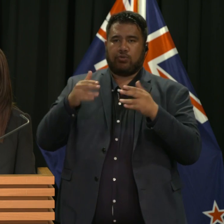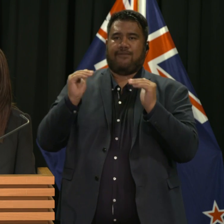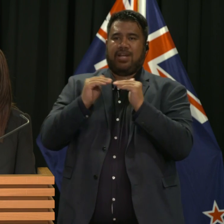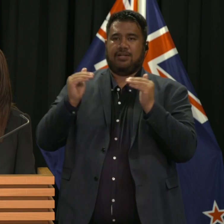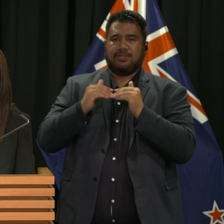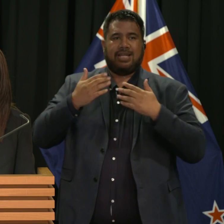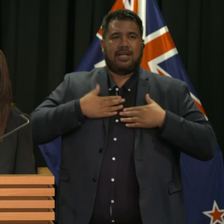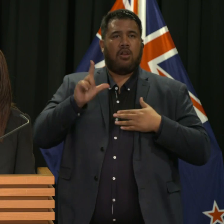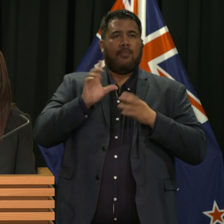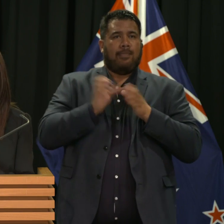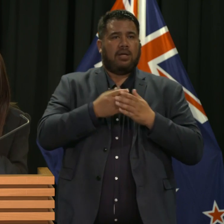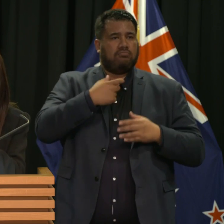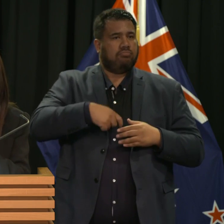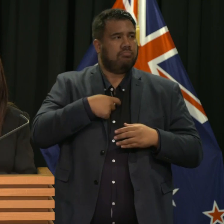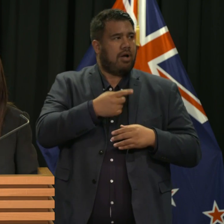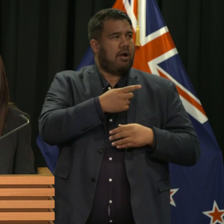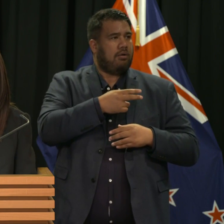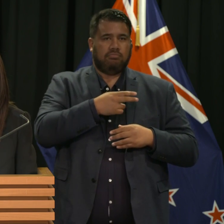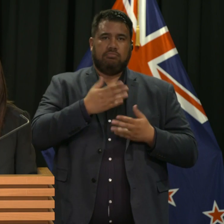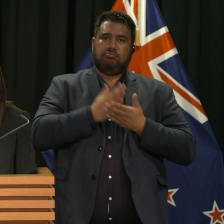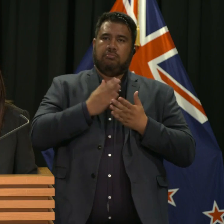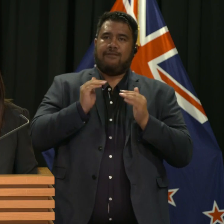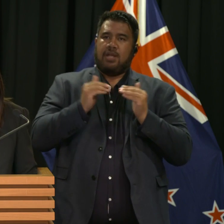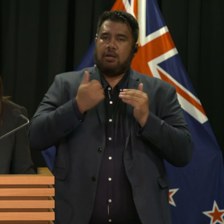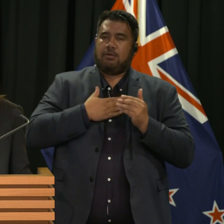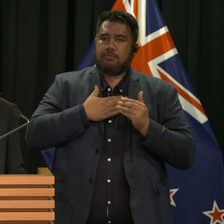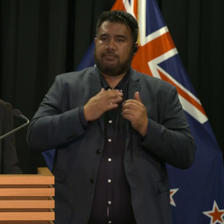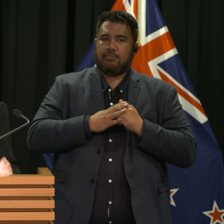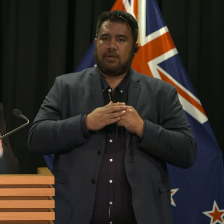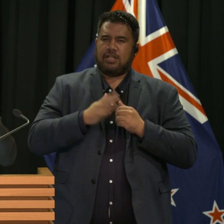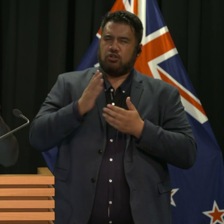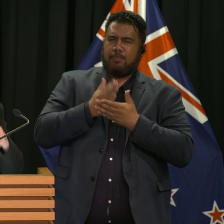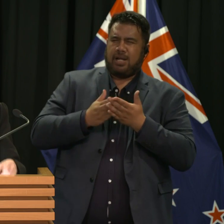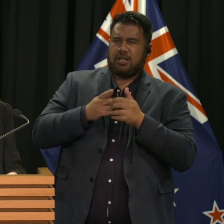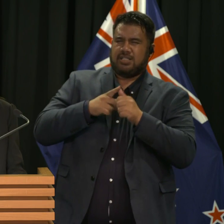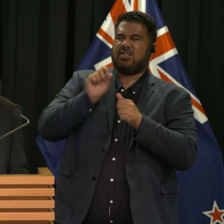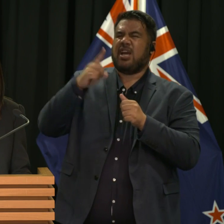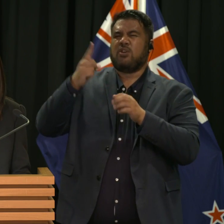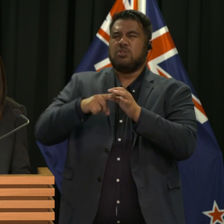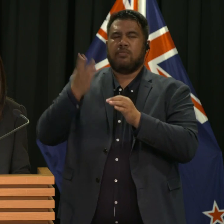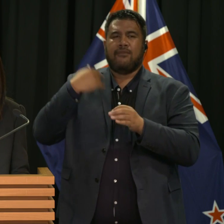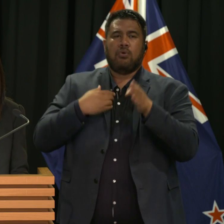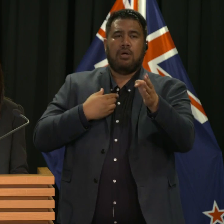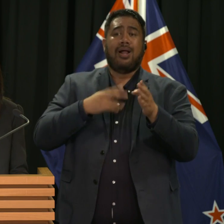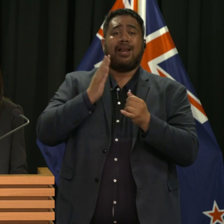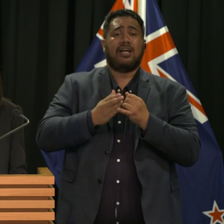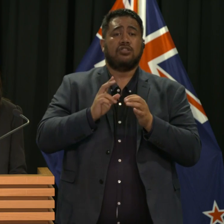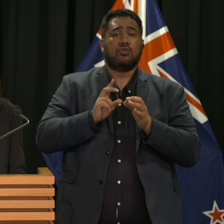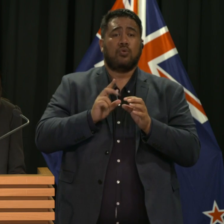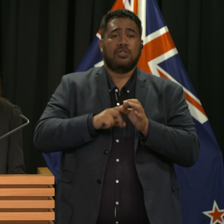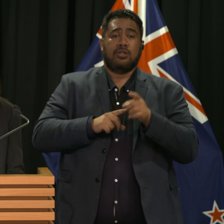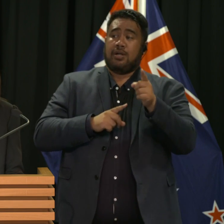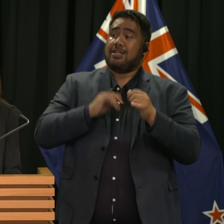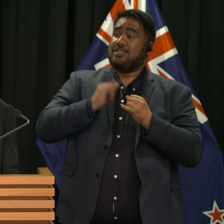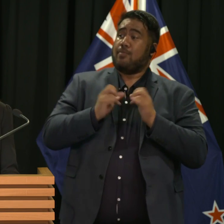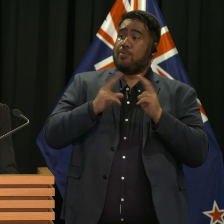we are. And that in part responds to the question I had earlier as well. Last question. Simon Bridges is taking credit